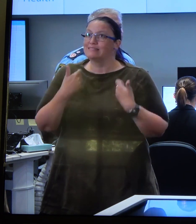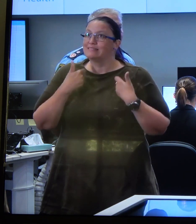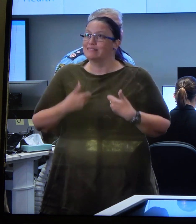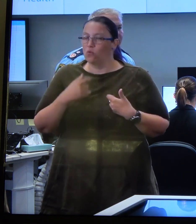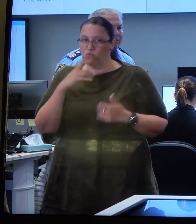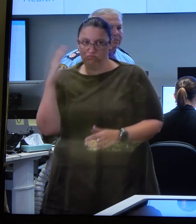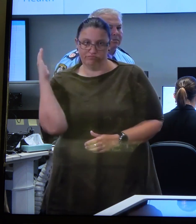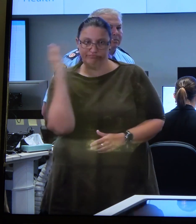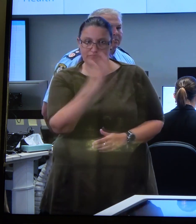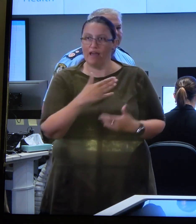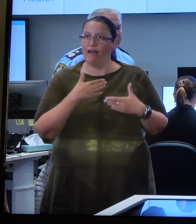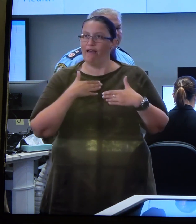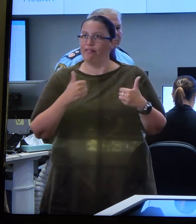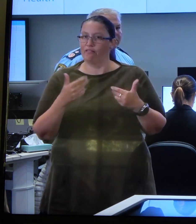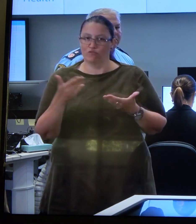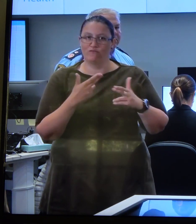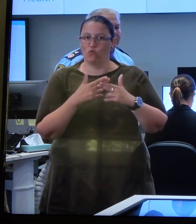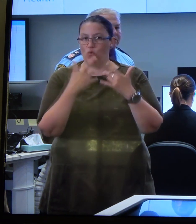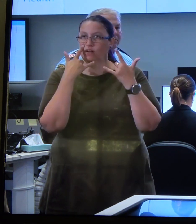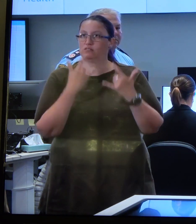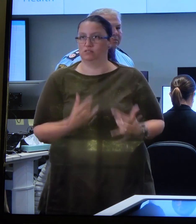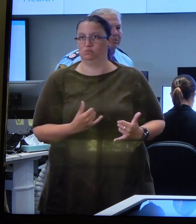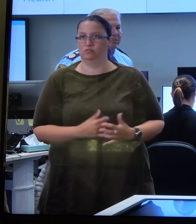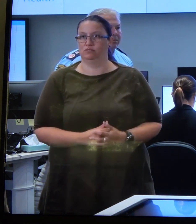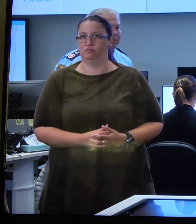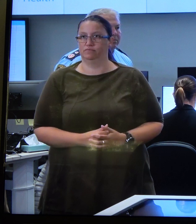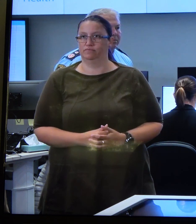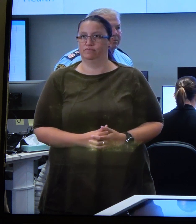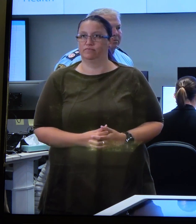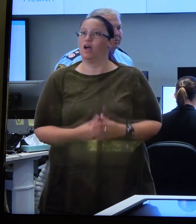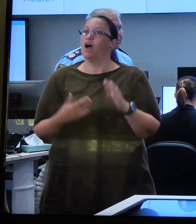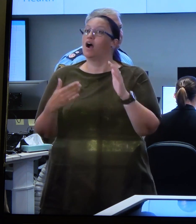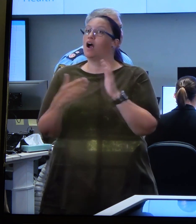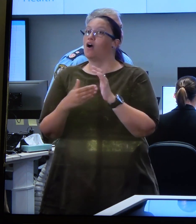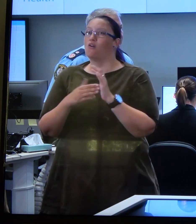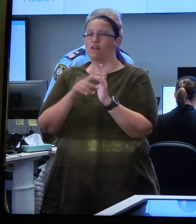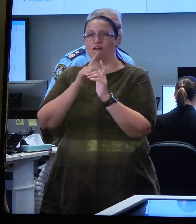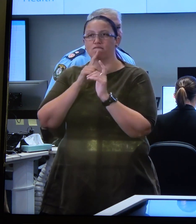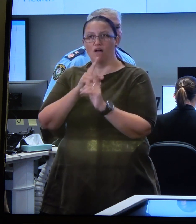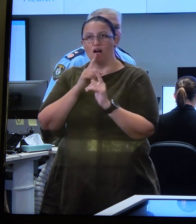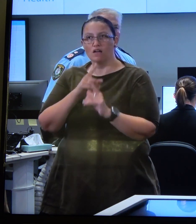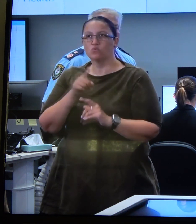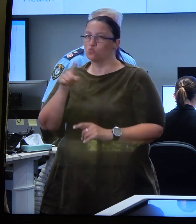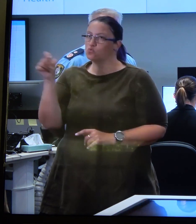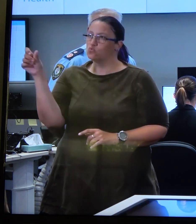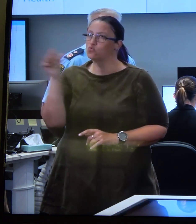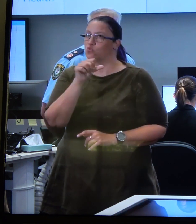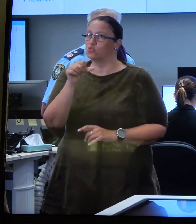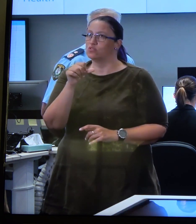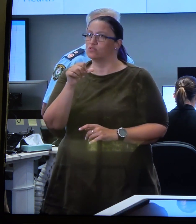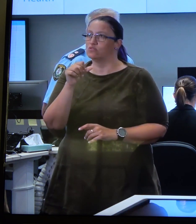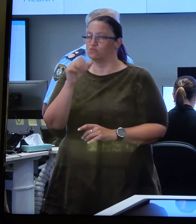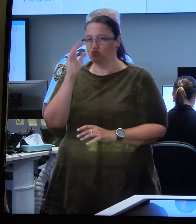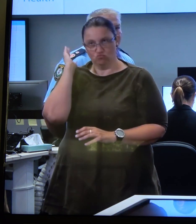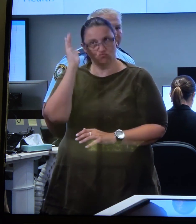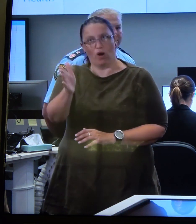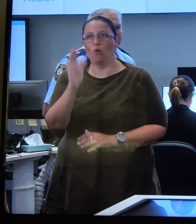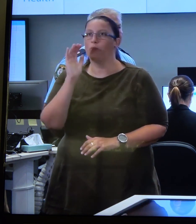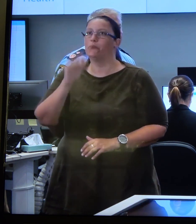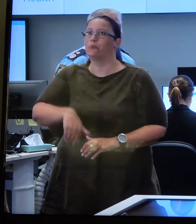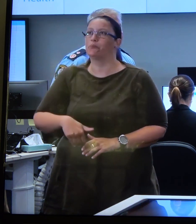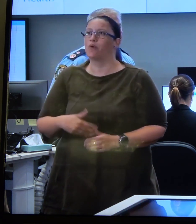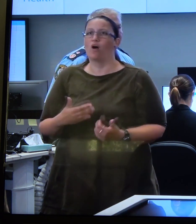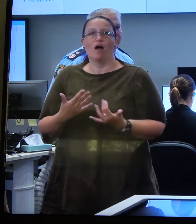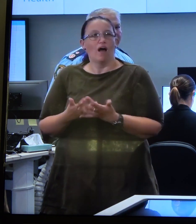services for assessment. The current advice is that people should proceed directly to their home